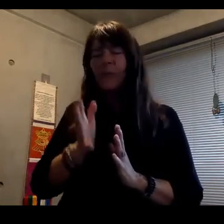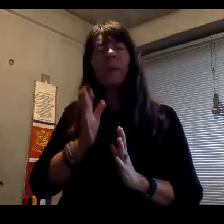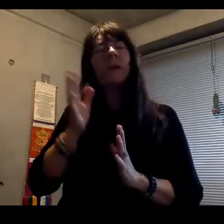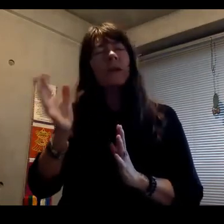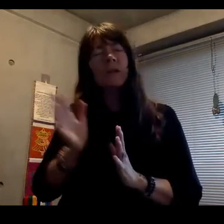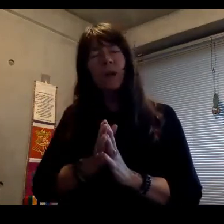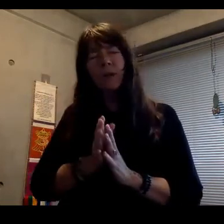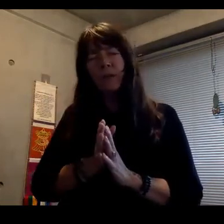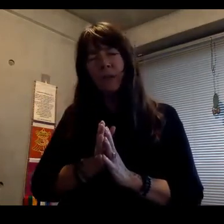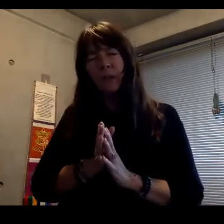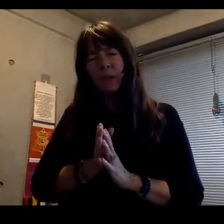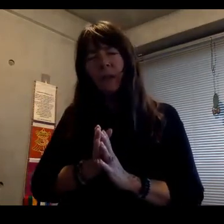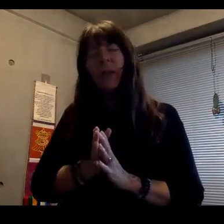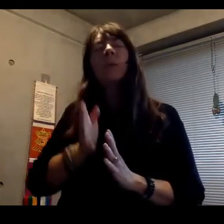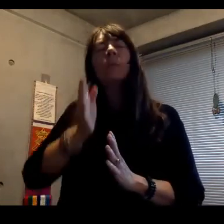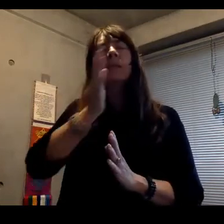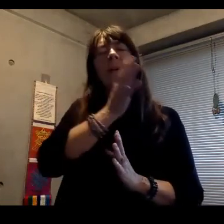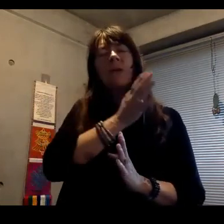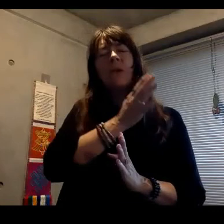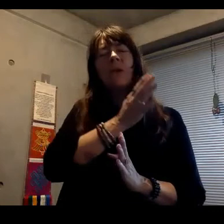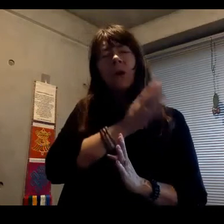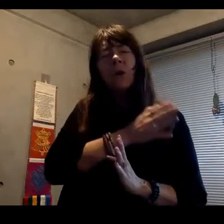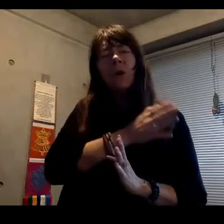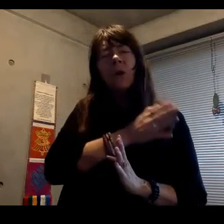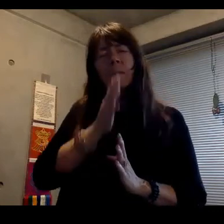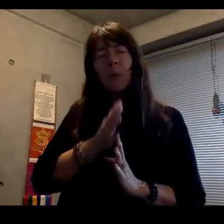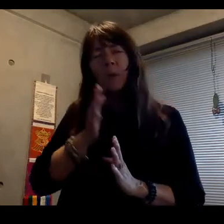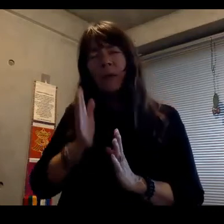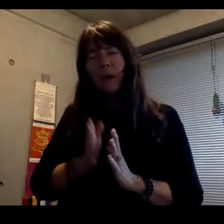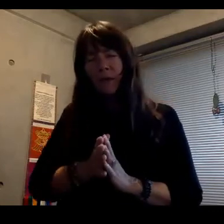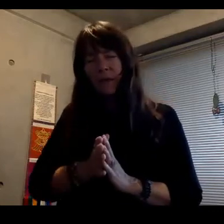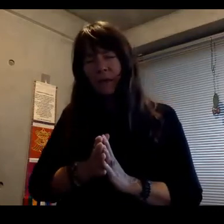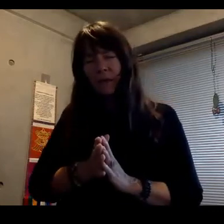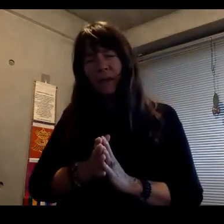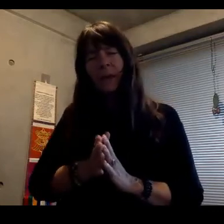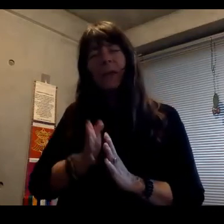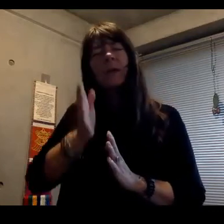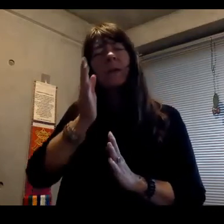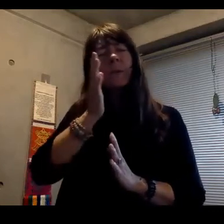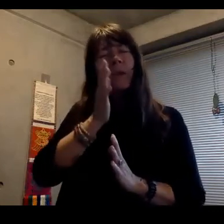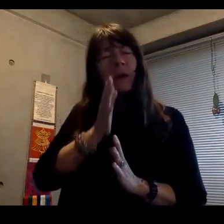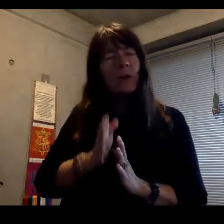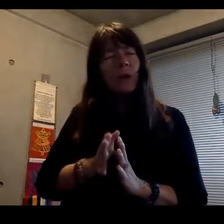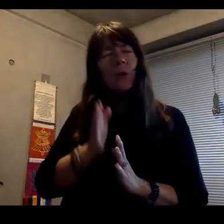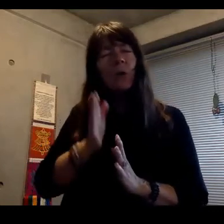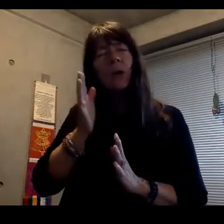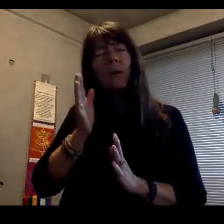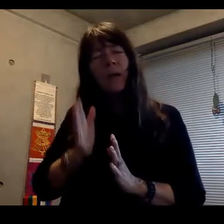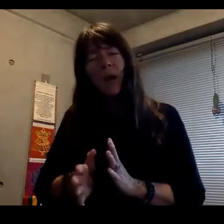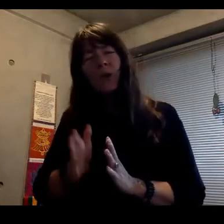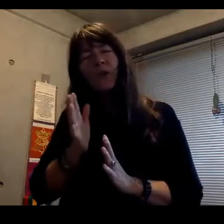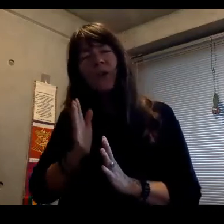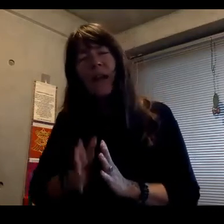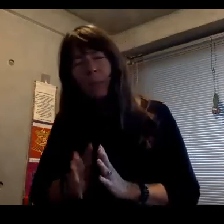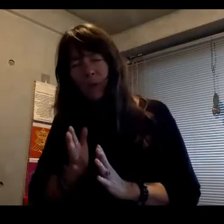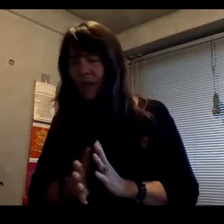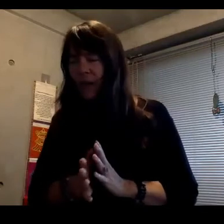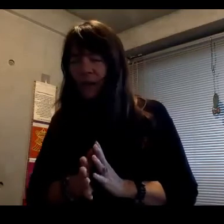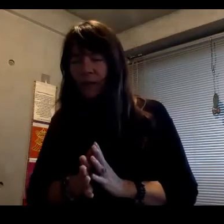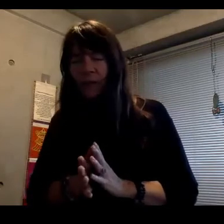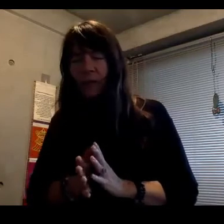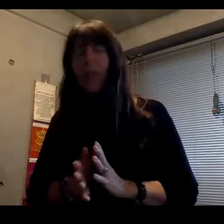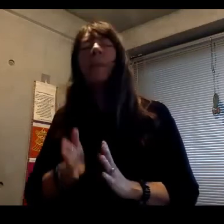love, spirit, non-physical, but they have not always spoken of it. But there are no larger